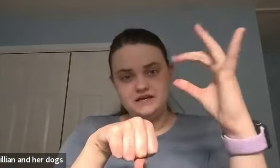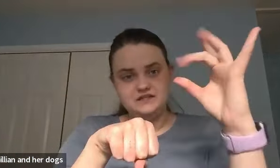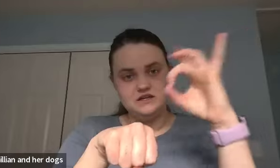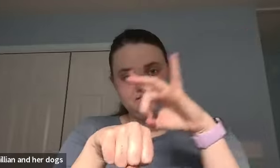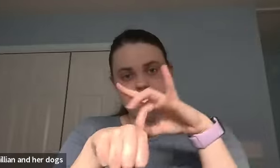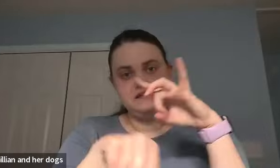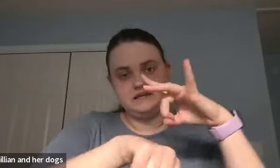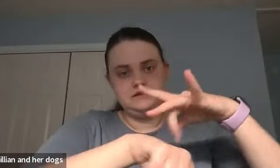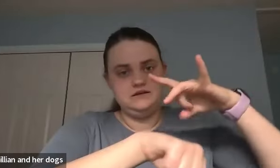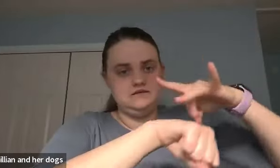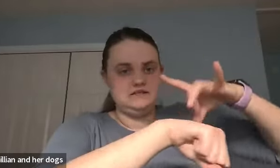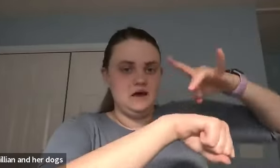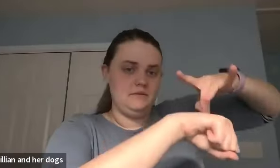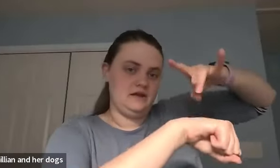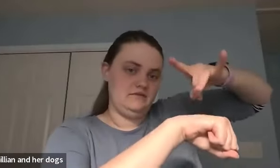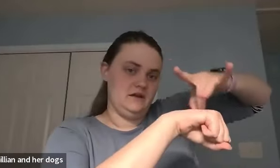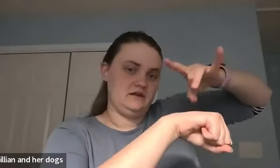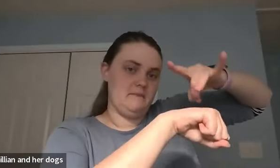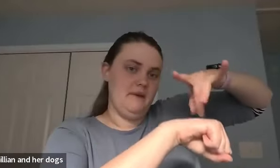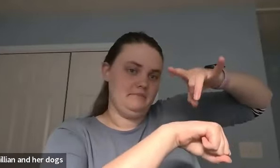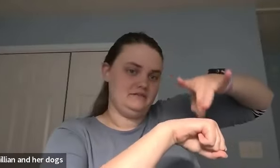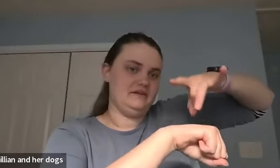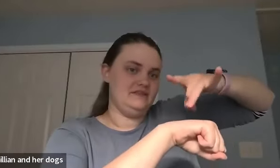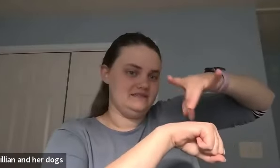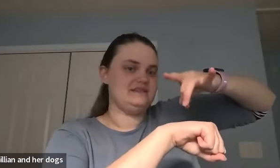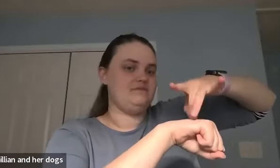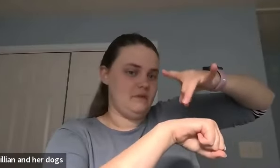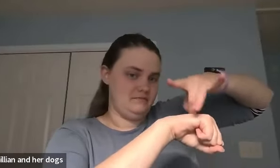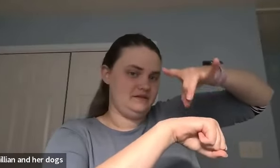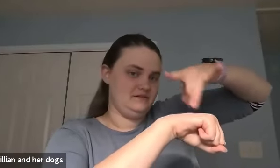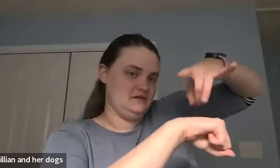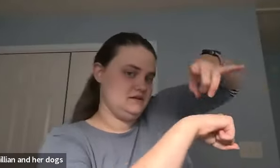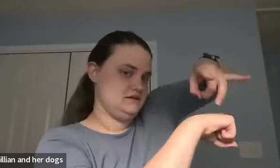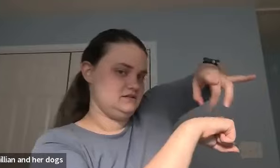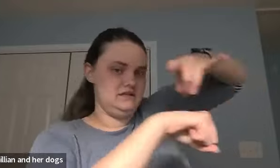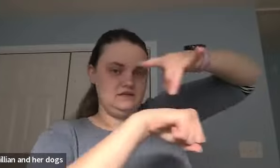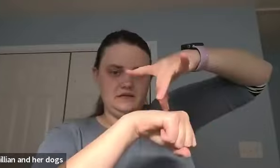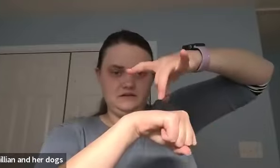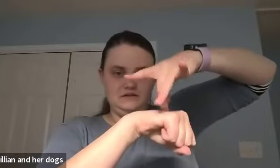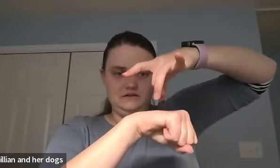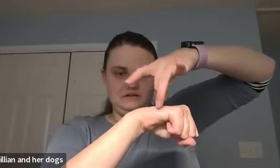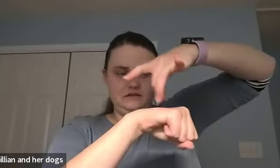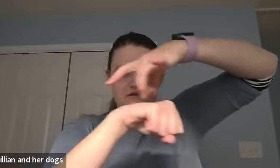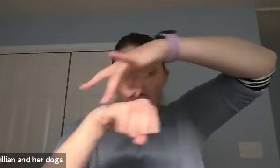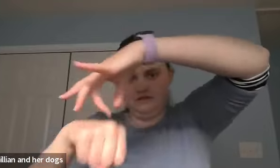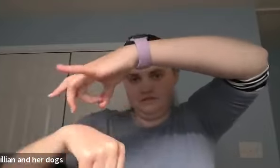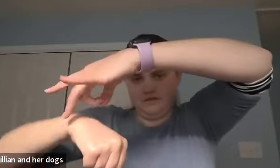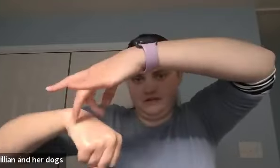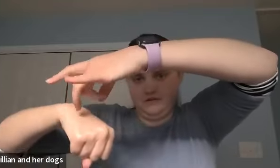is going to flick the back of your hand. Yeah, pumpkin. And this is a sign for pumpkin. So see, trying to give you all